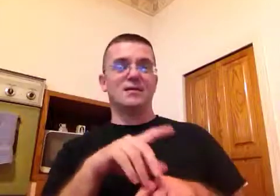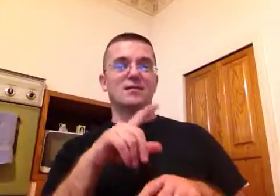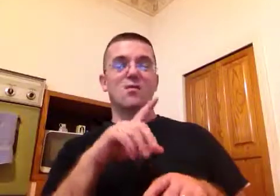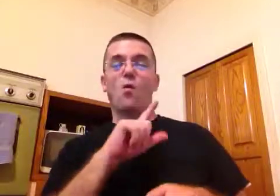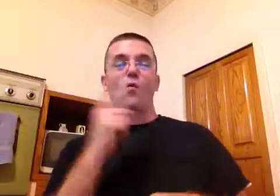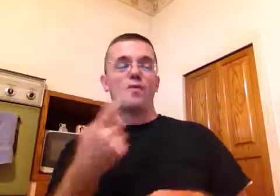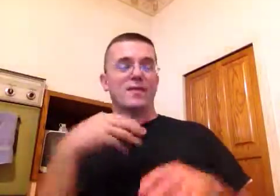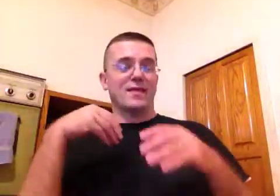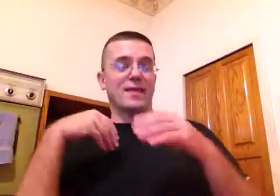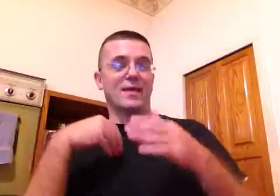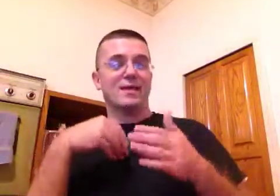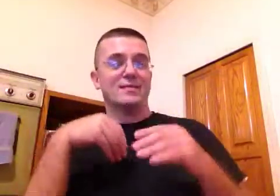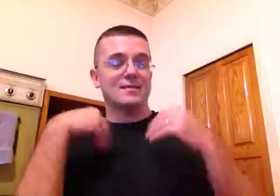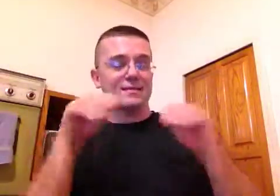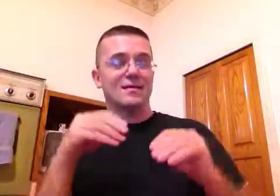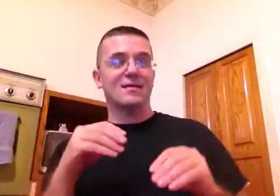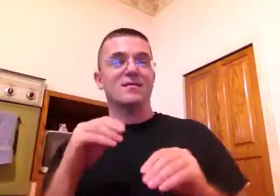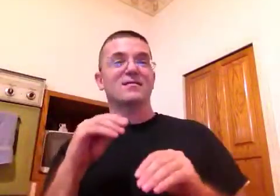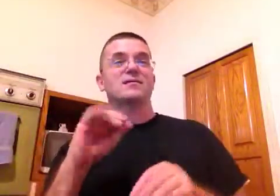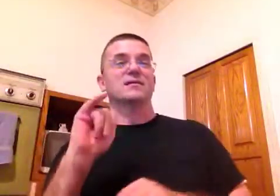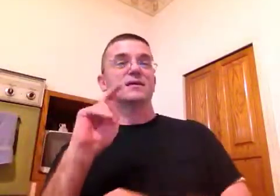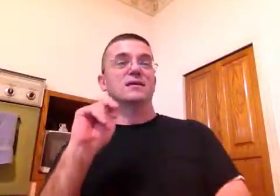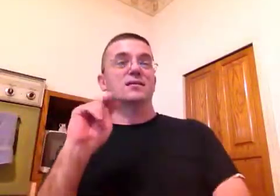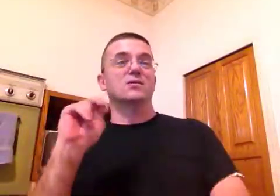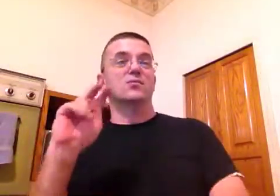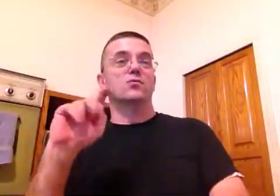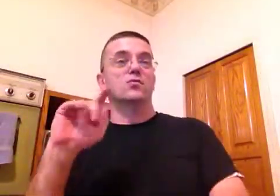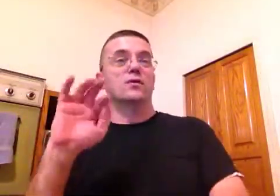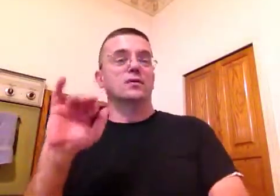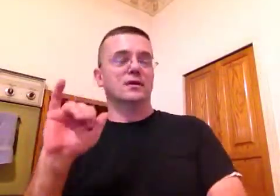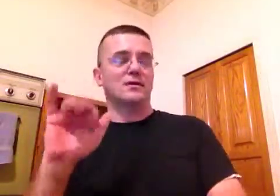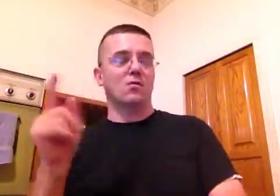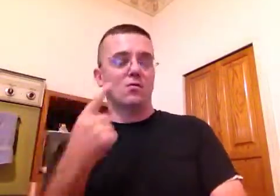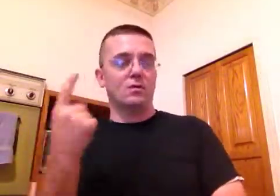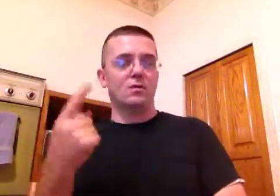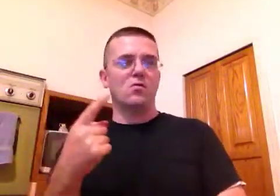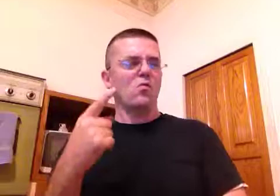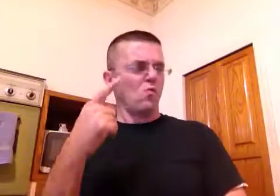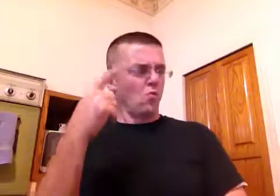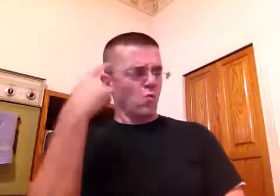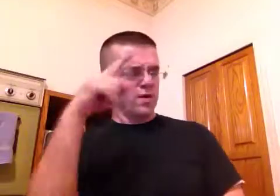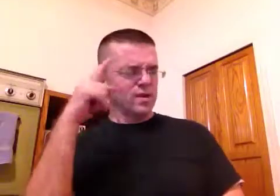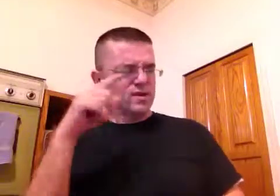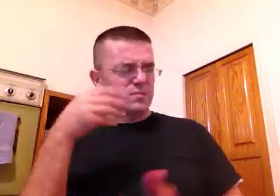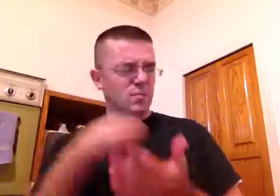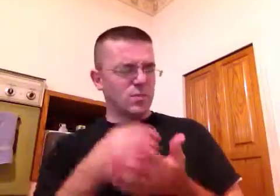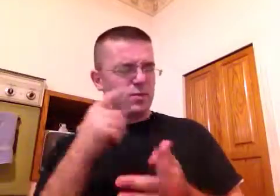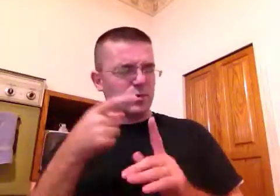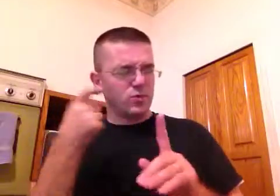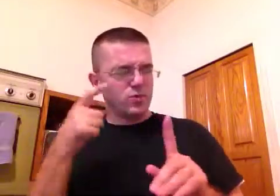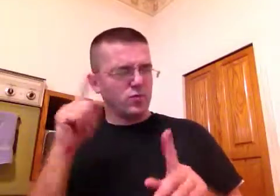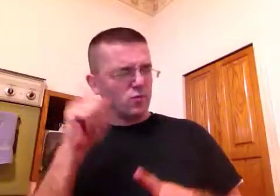would, what is this money for? What are you going to be using it for? Oh, it's just for our future, just whatever, if we decide